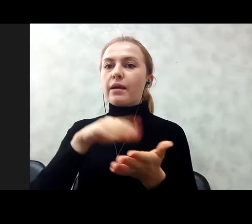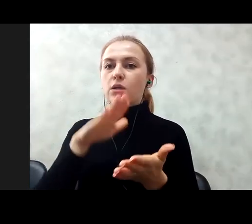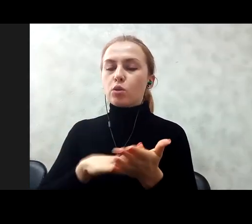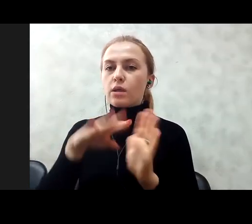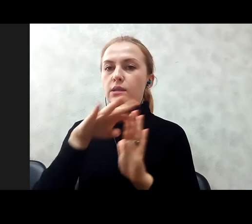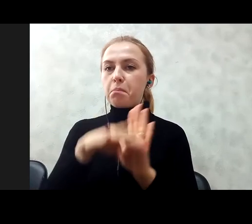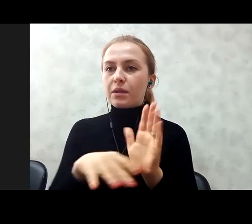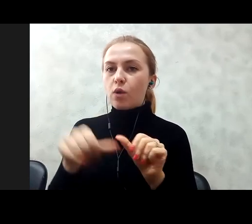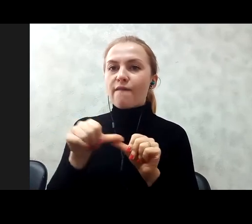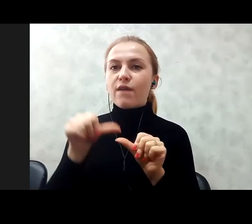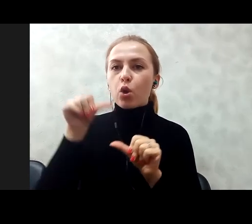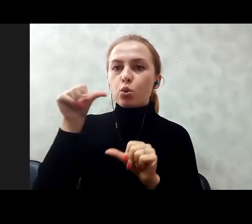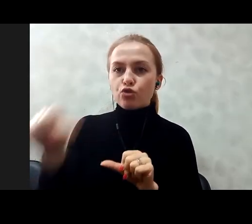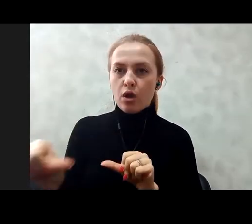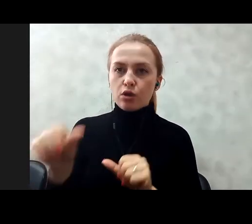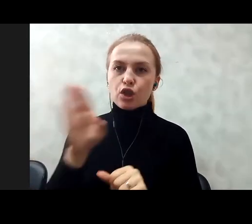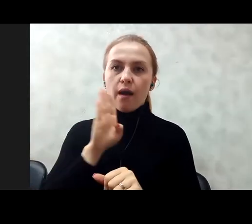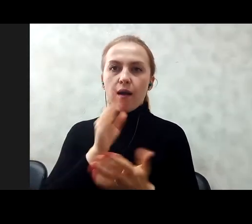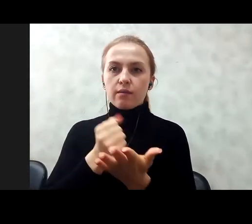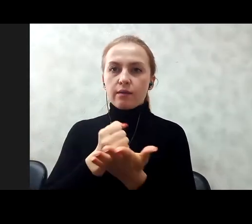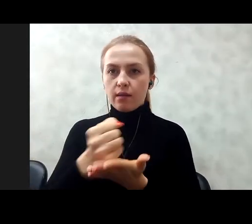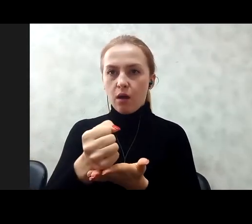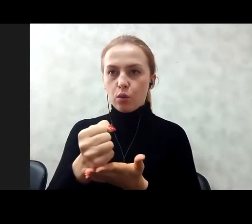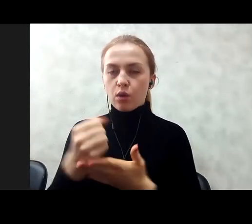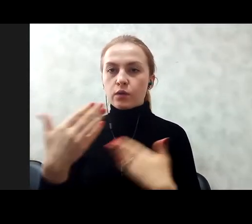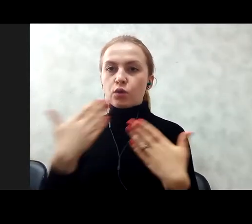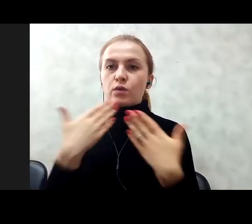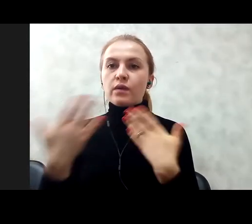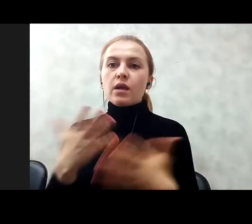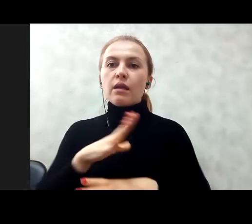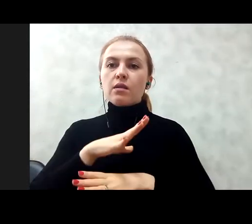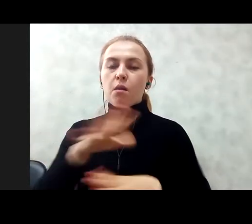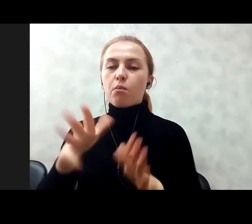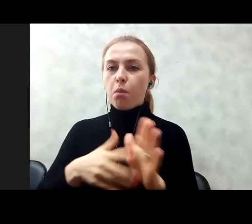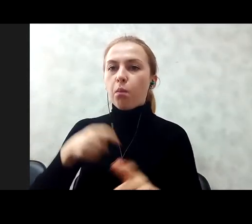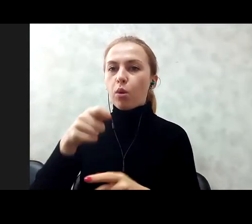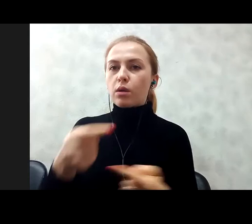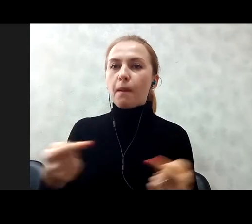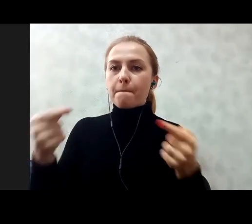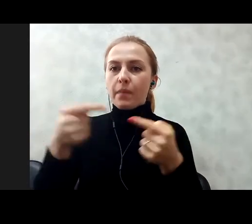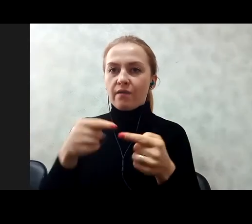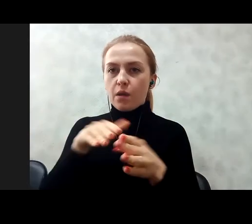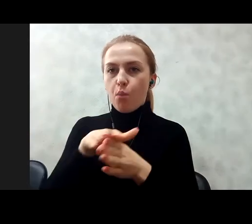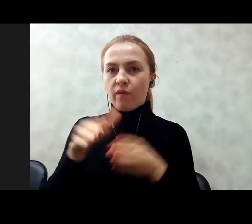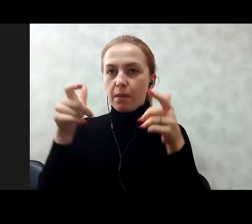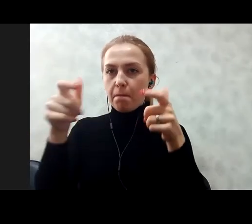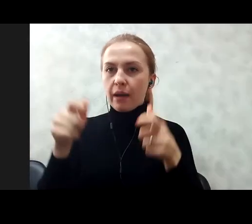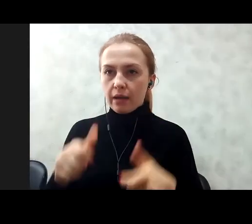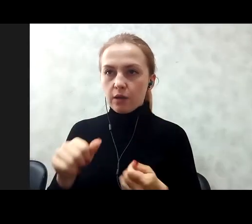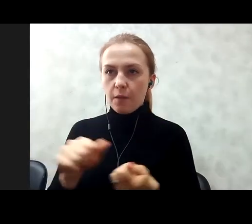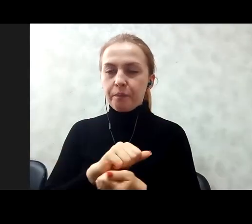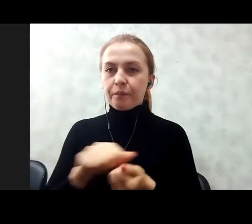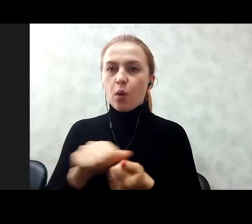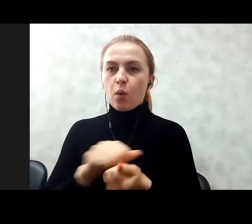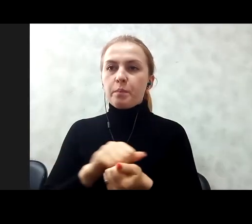manipulations with the slates when some candidates may be crossed out on the